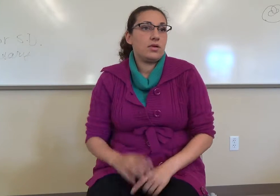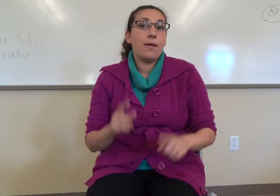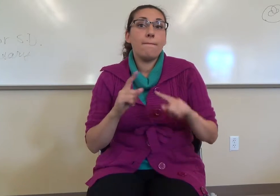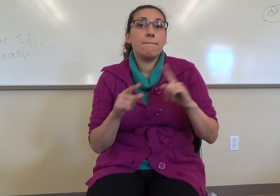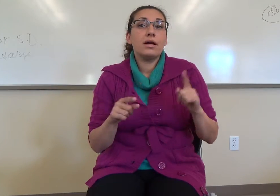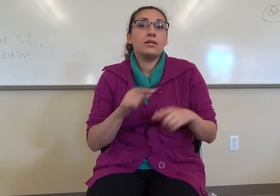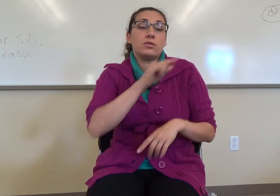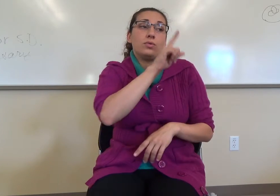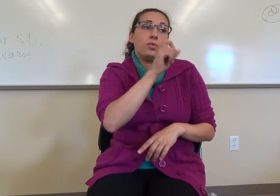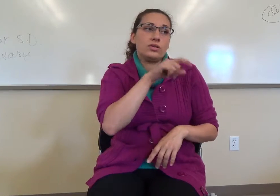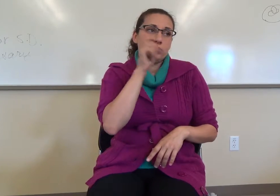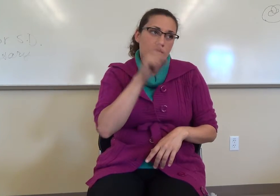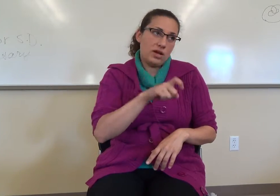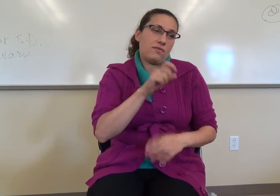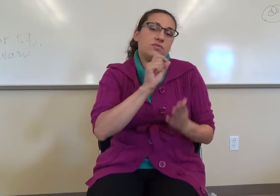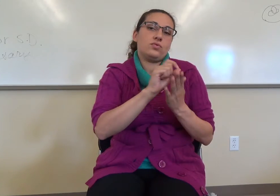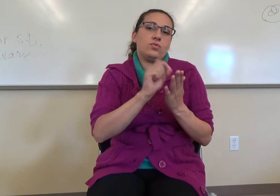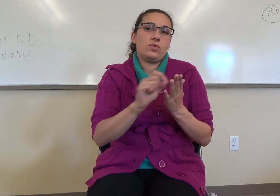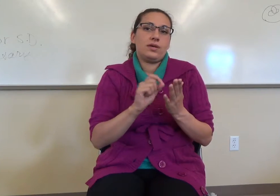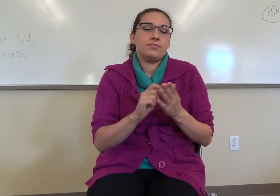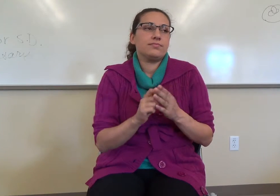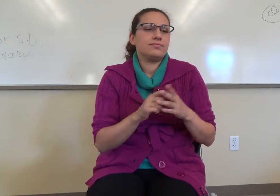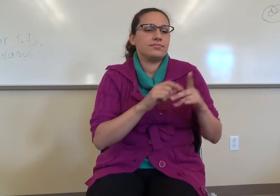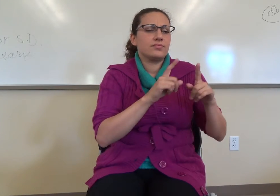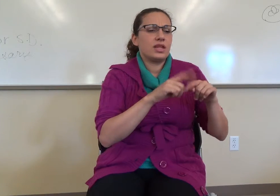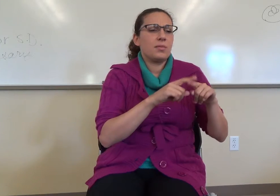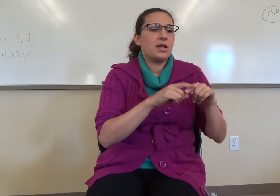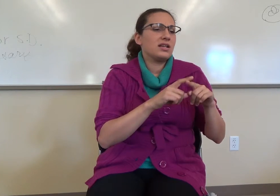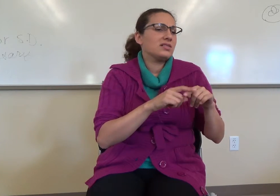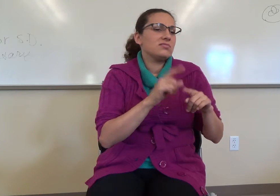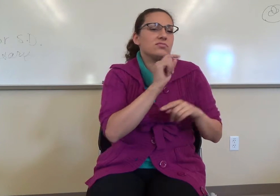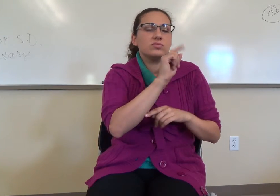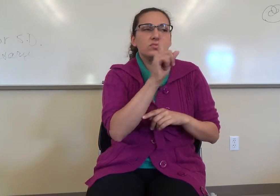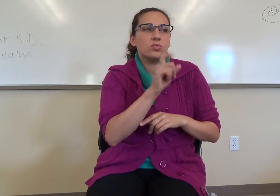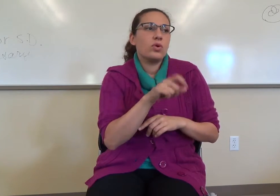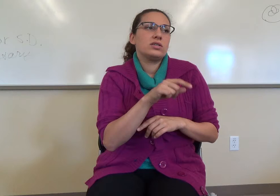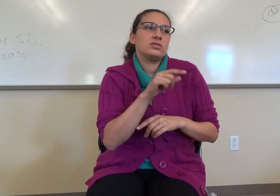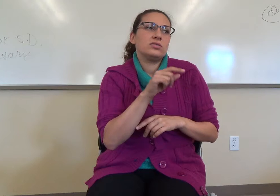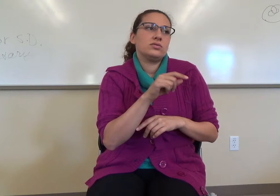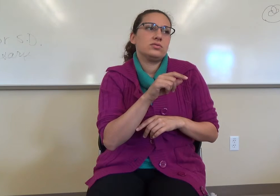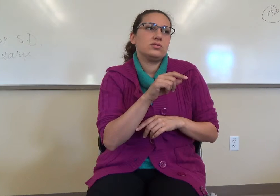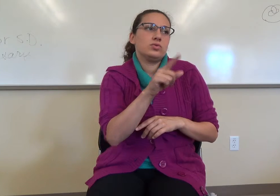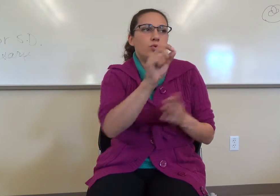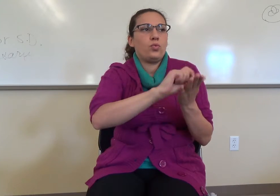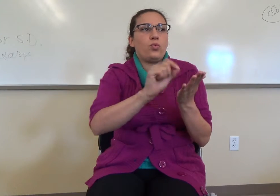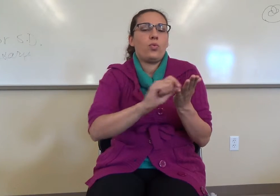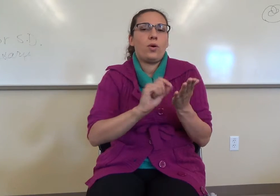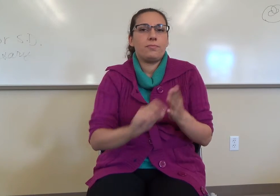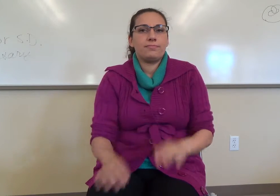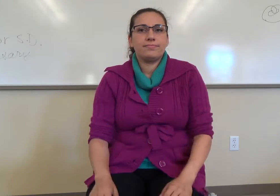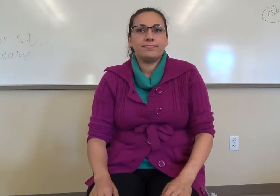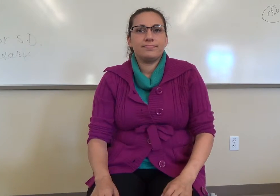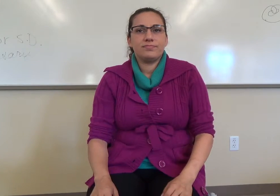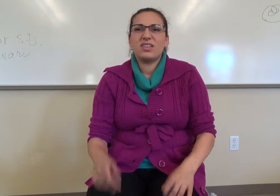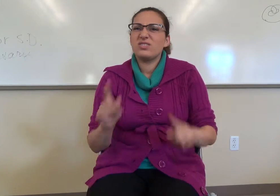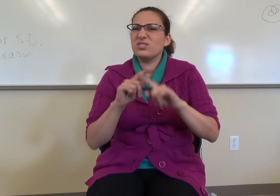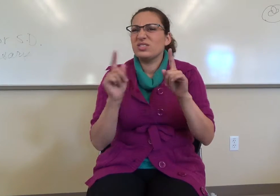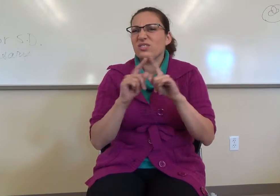question, depending on which question you asked. There's a different set of answers depending on